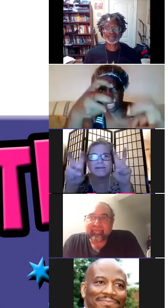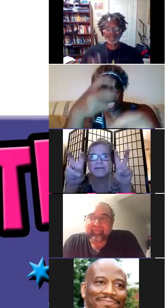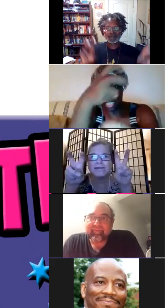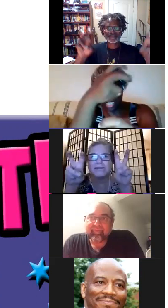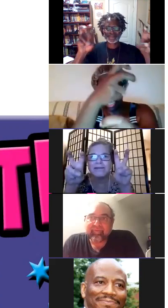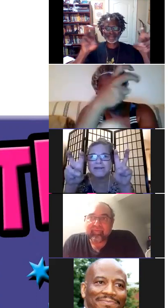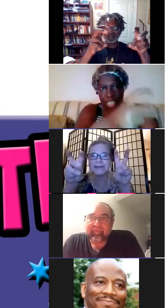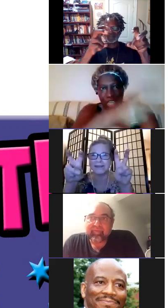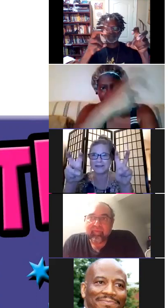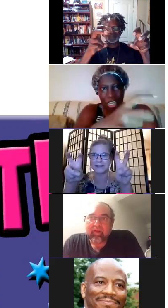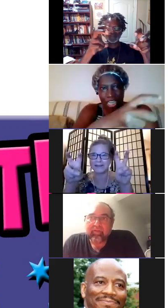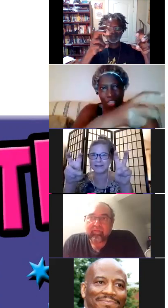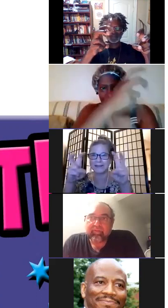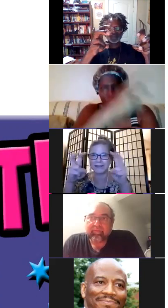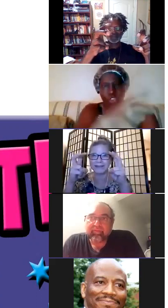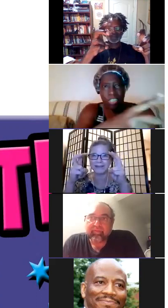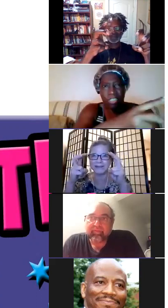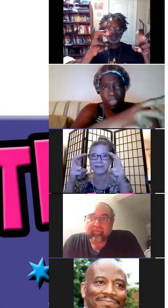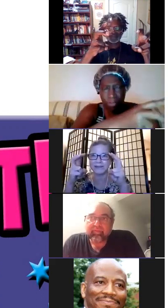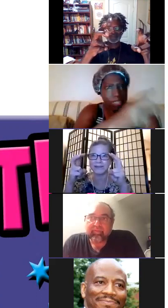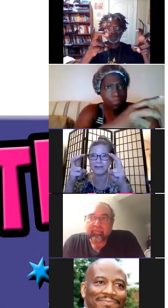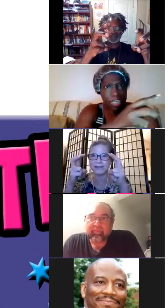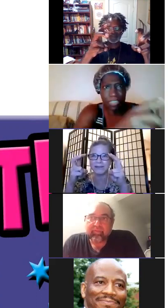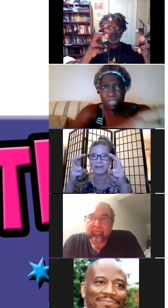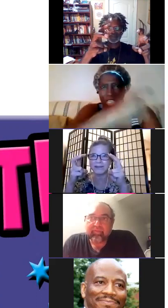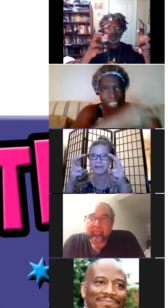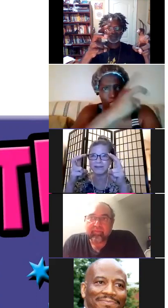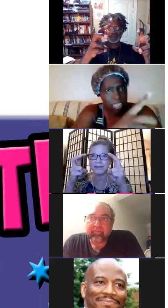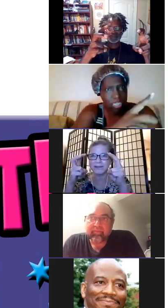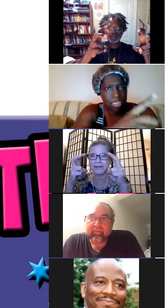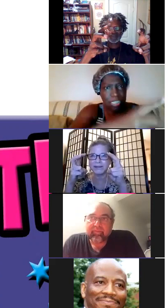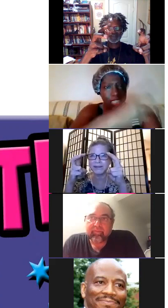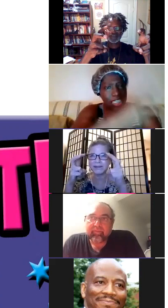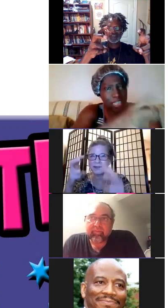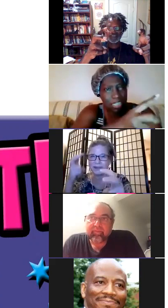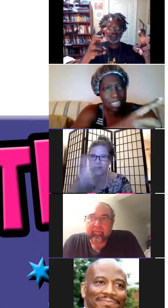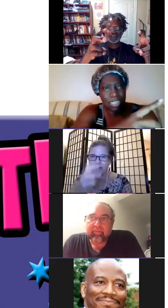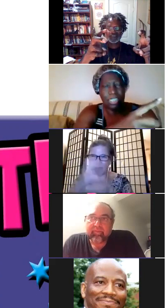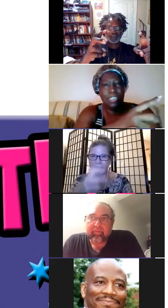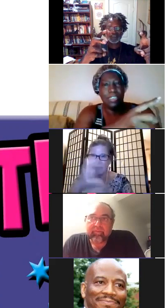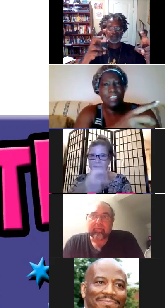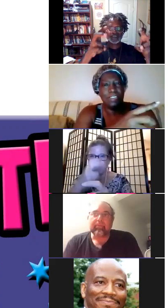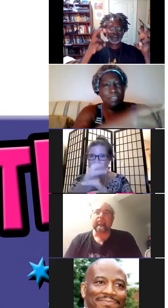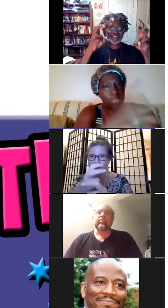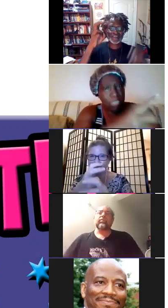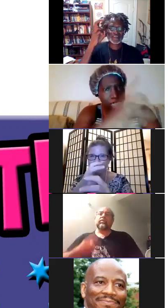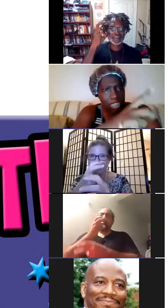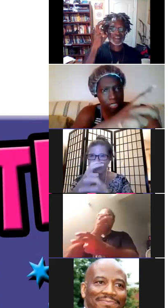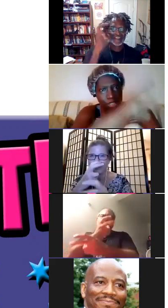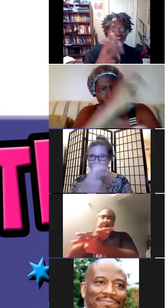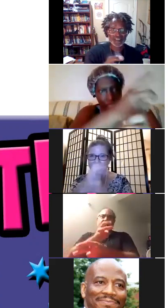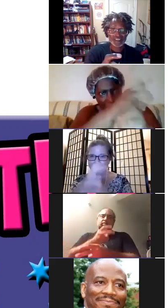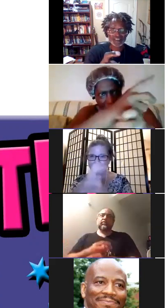hands. Hard, and you know, with your facial expressions, hard, hard,